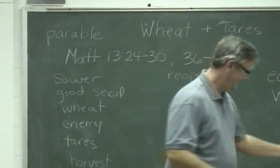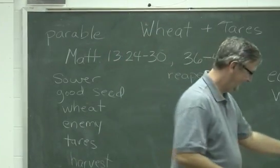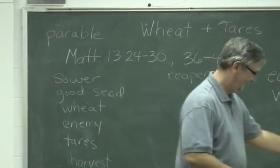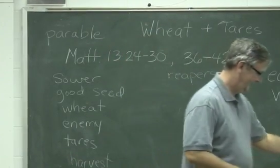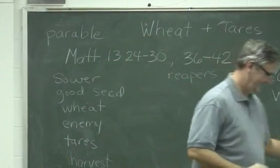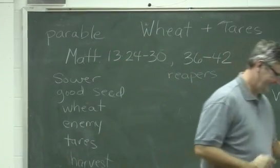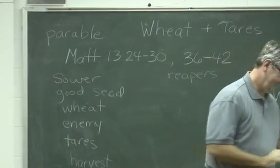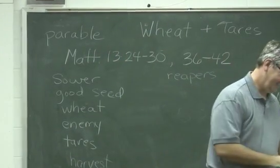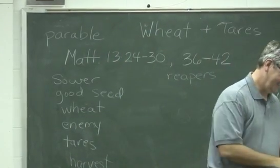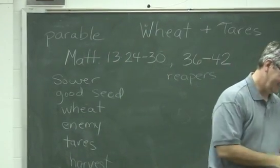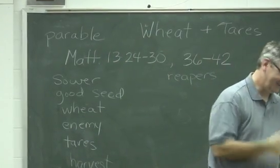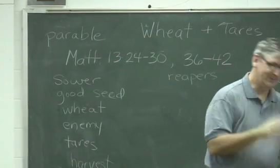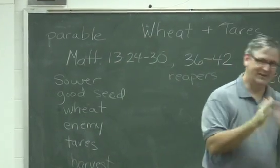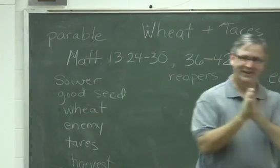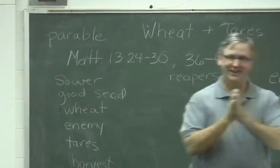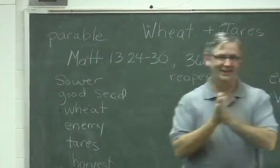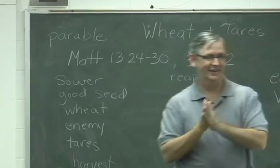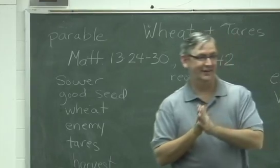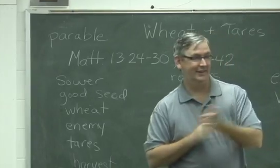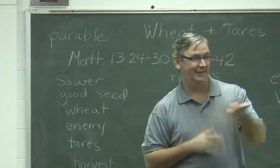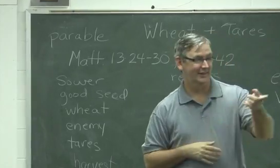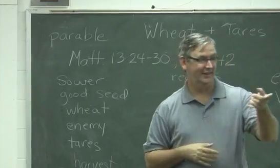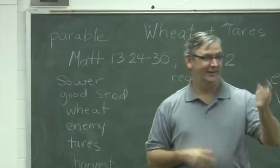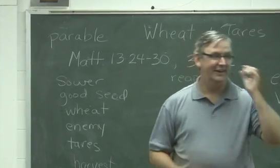ready. Let's pray.